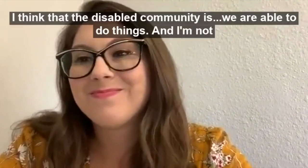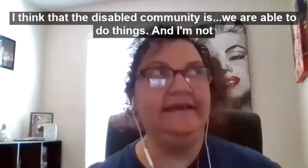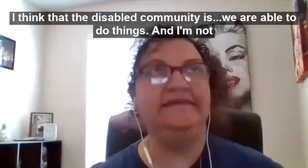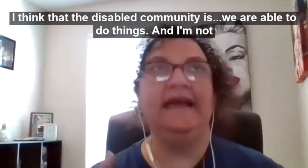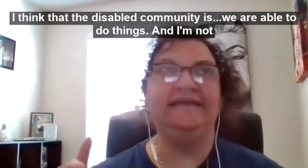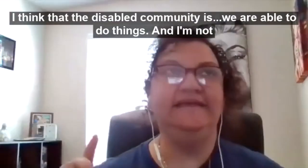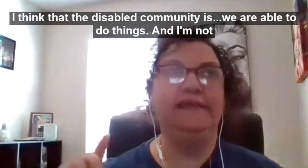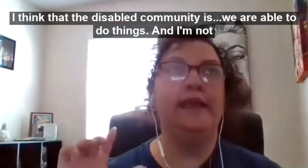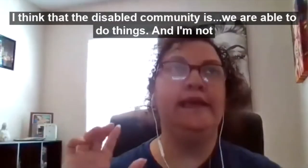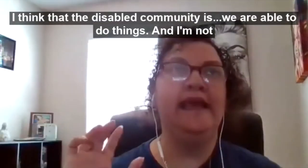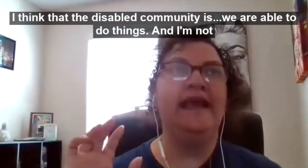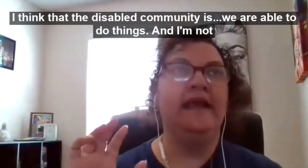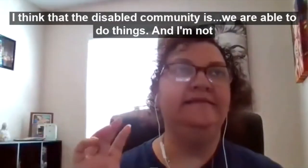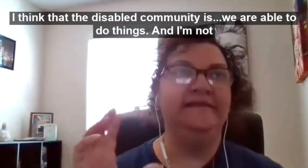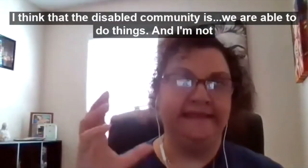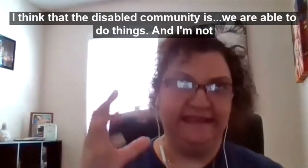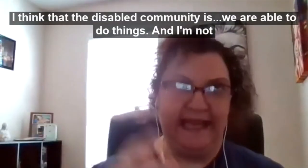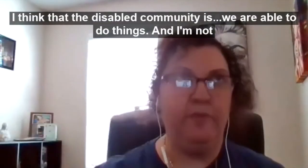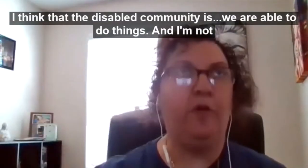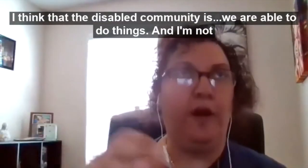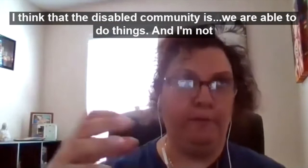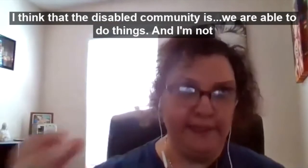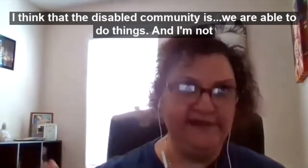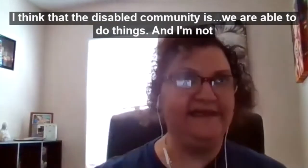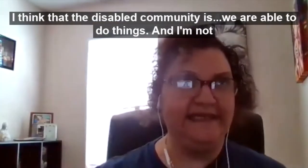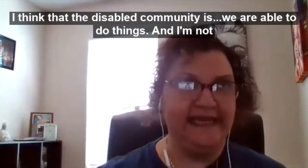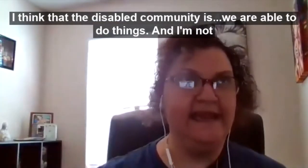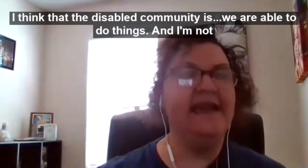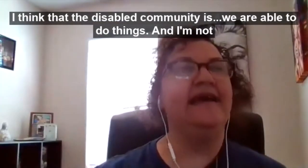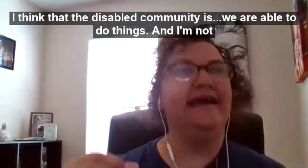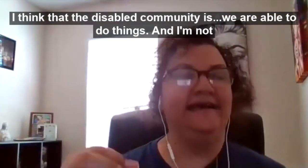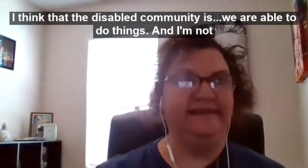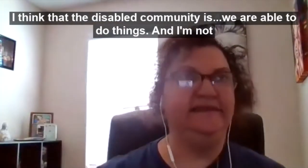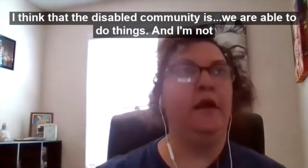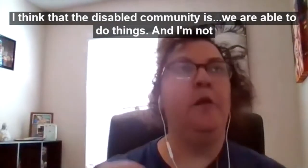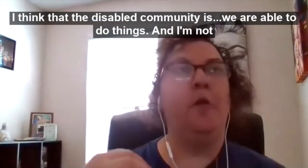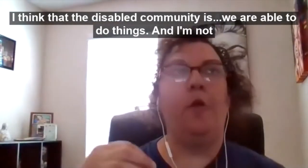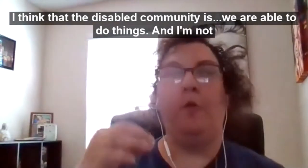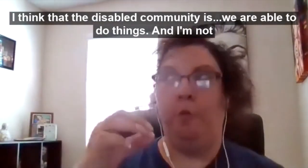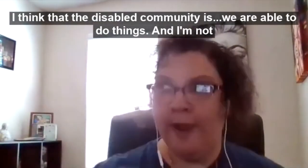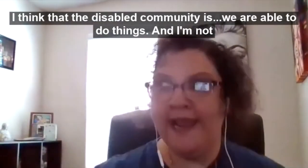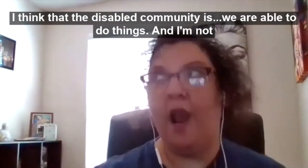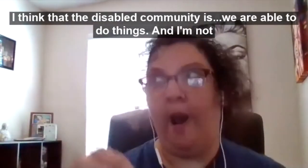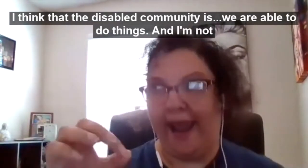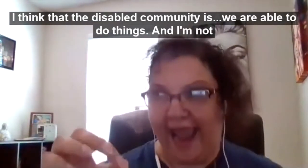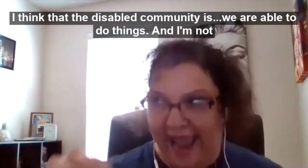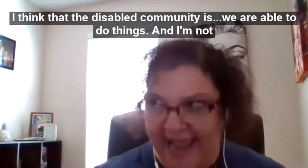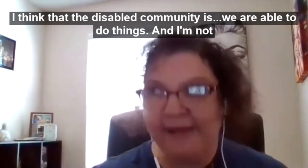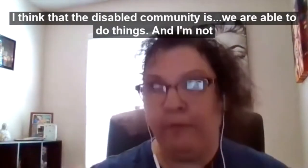think that the disabled community is, we are